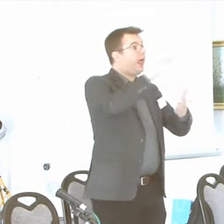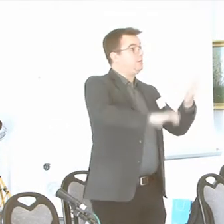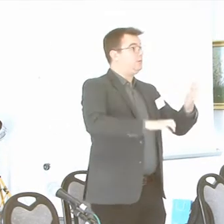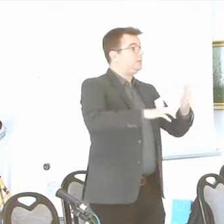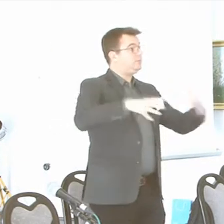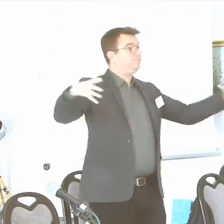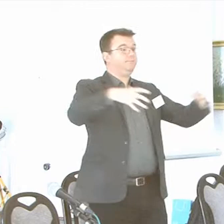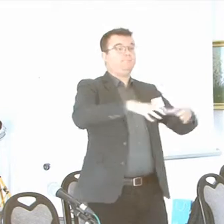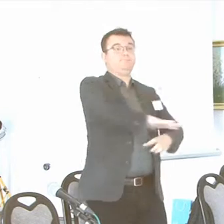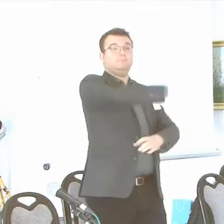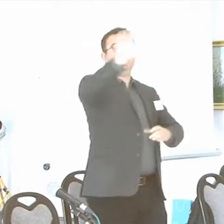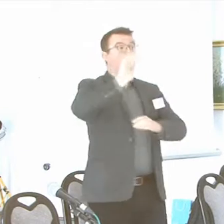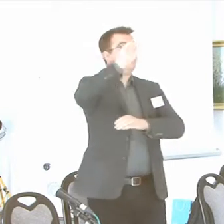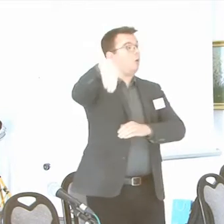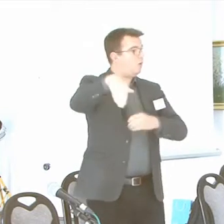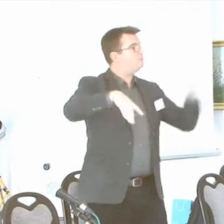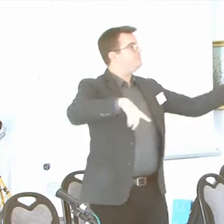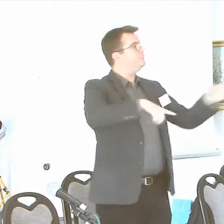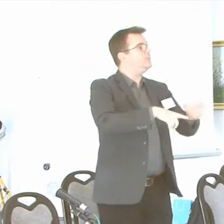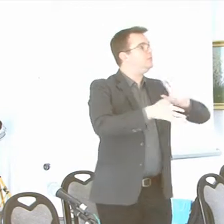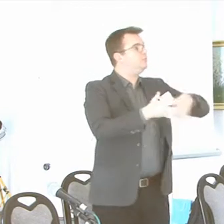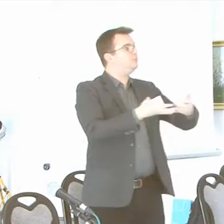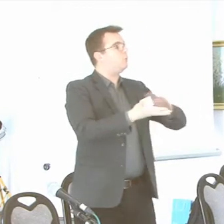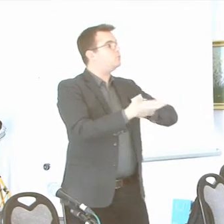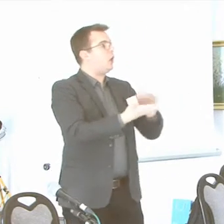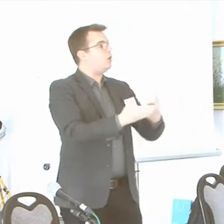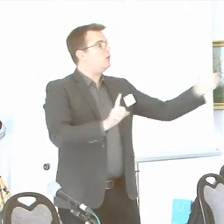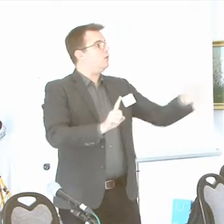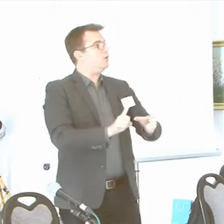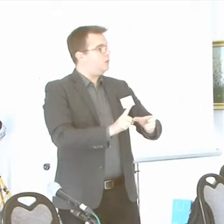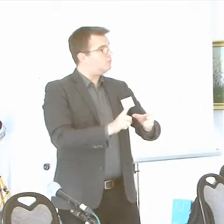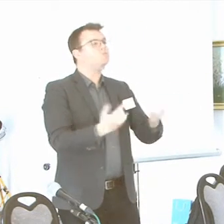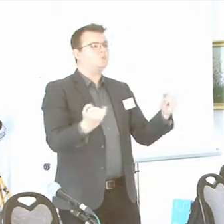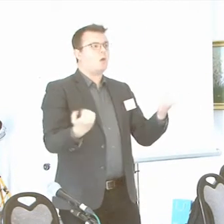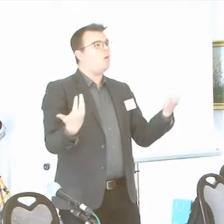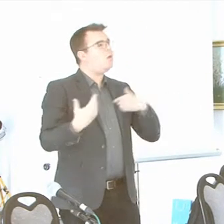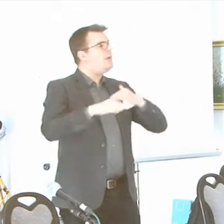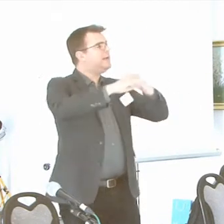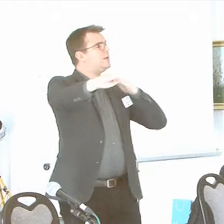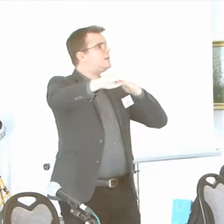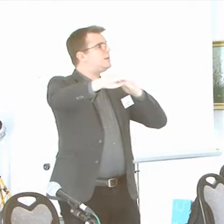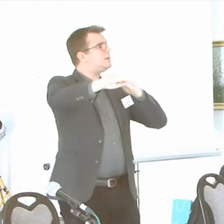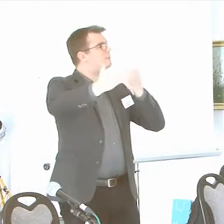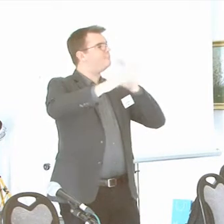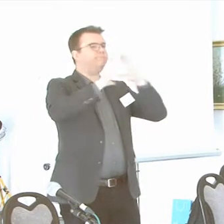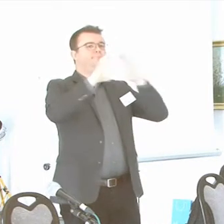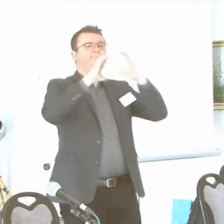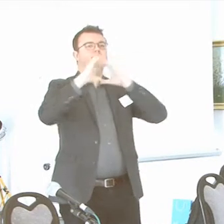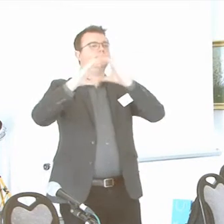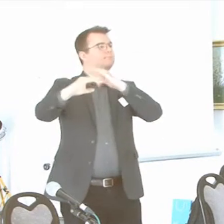without any problems. But in relation to the majority, we can also have an interpreter, sign language interpreter, and then in that way we